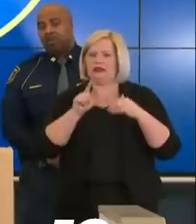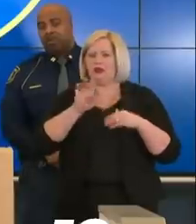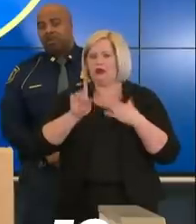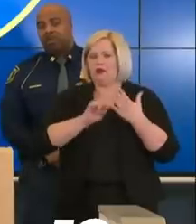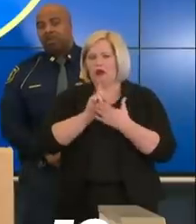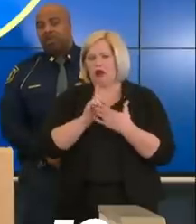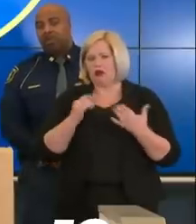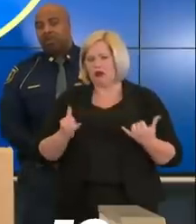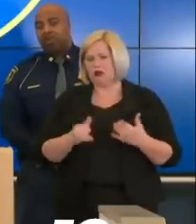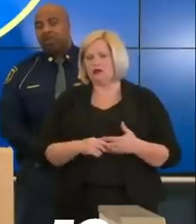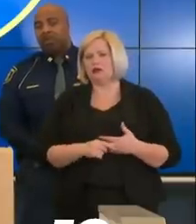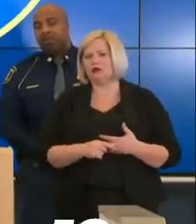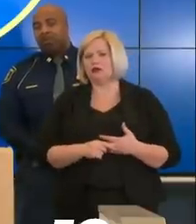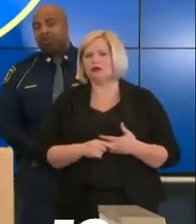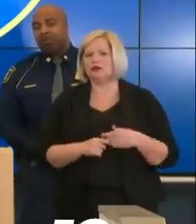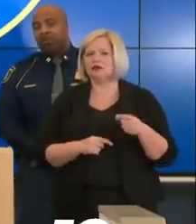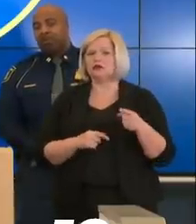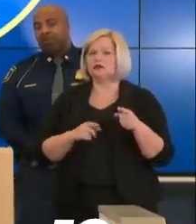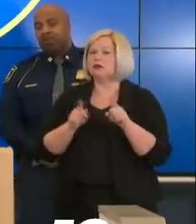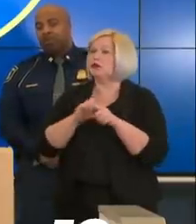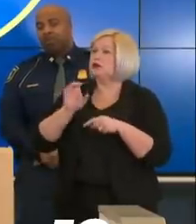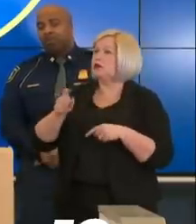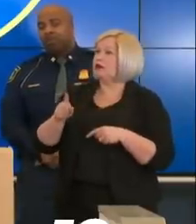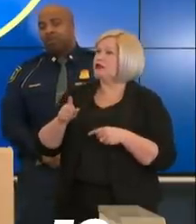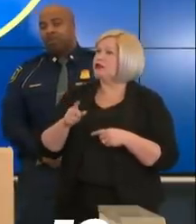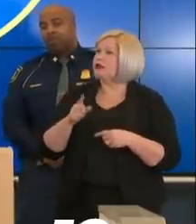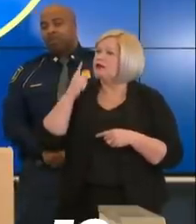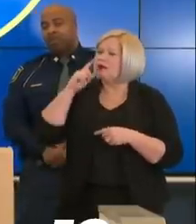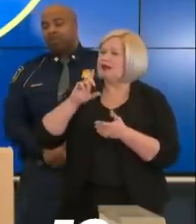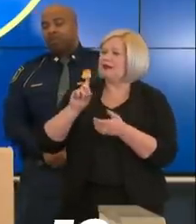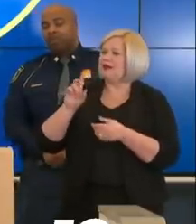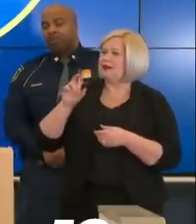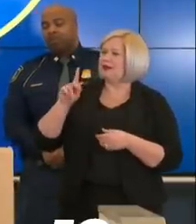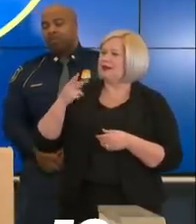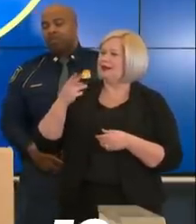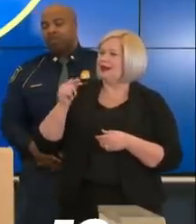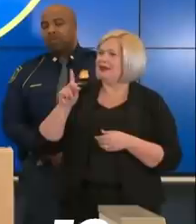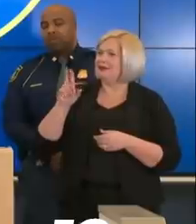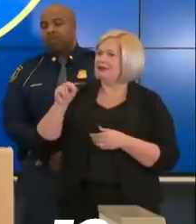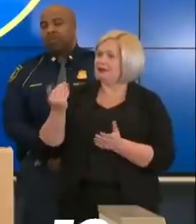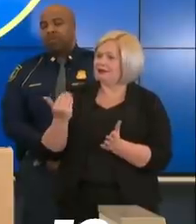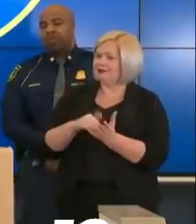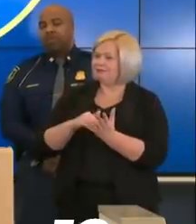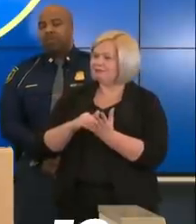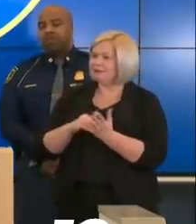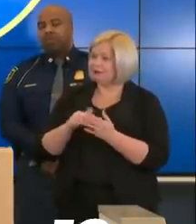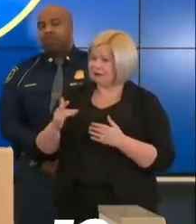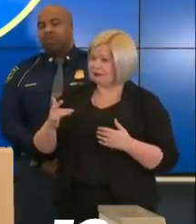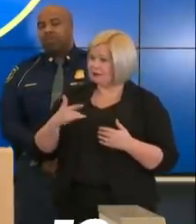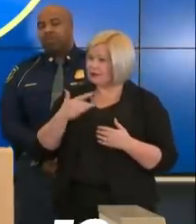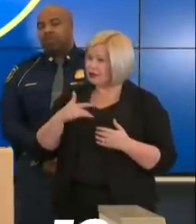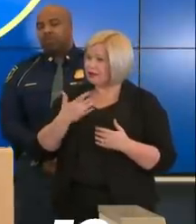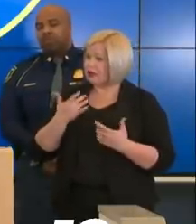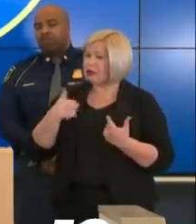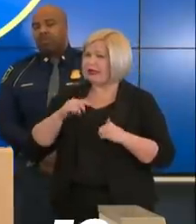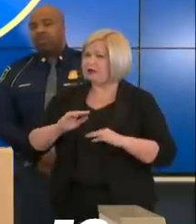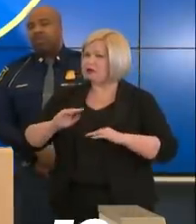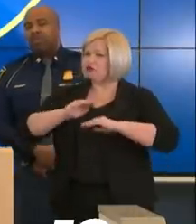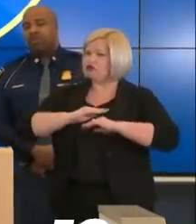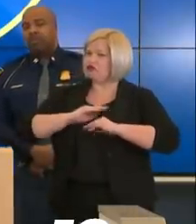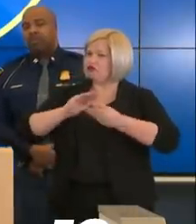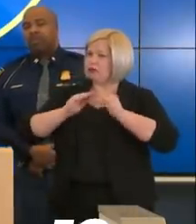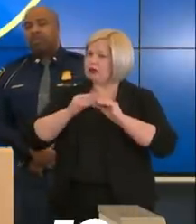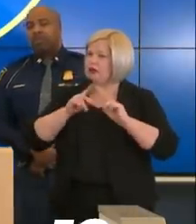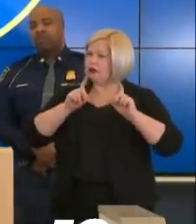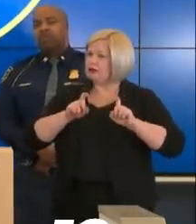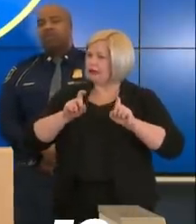time. Dr. Khaldun, this might be another question for you as well. Do you feel like we have an adequate number of test